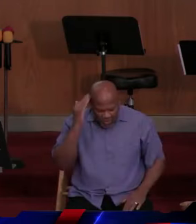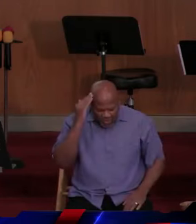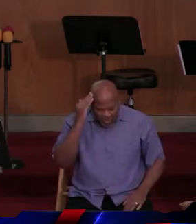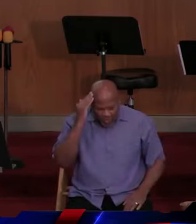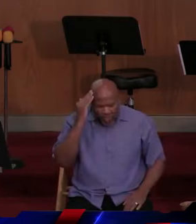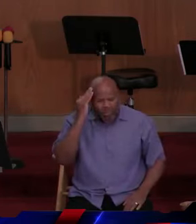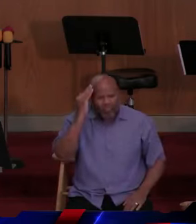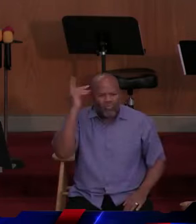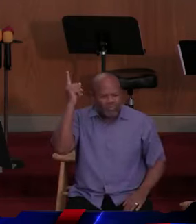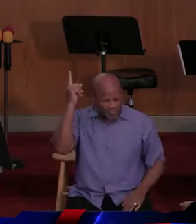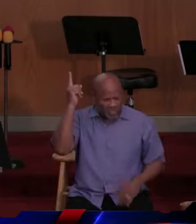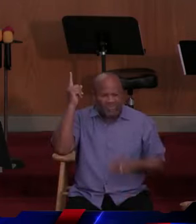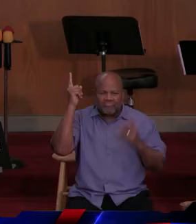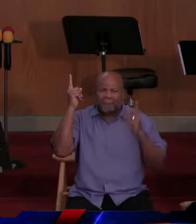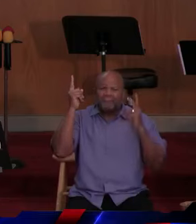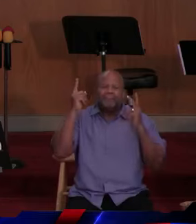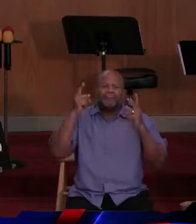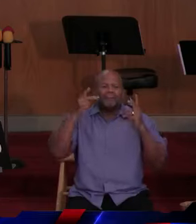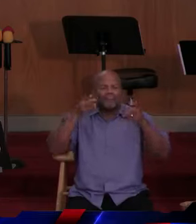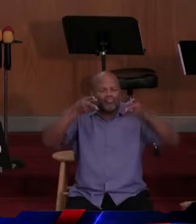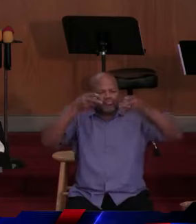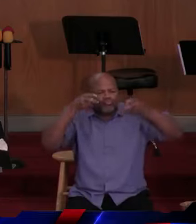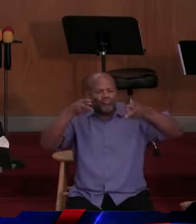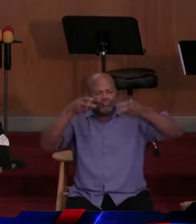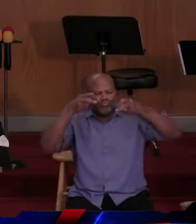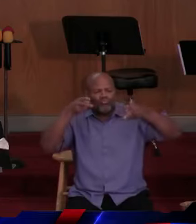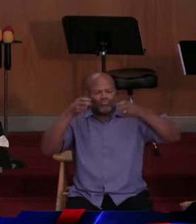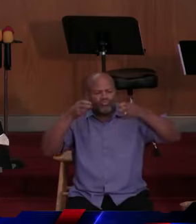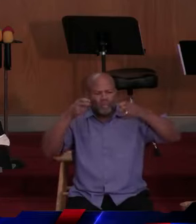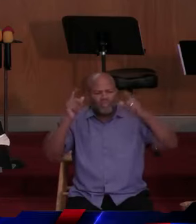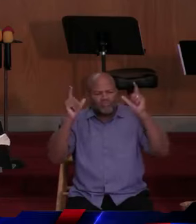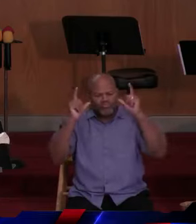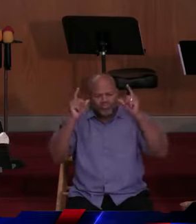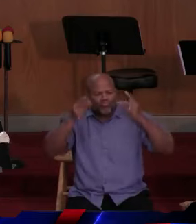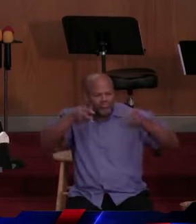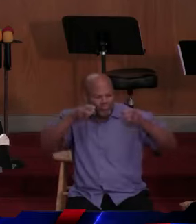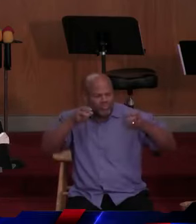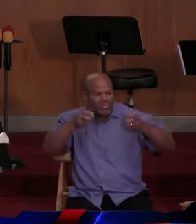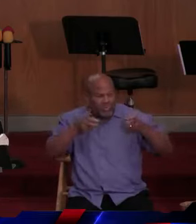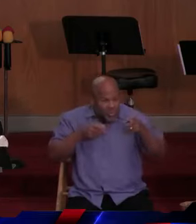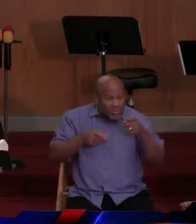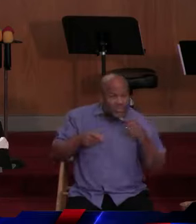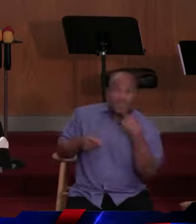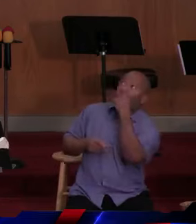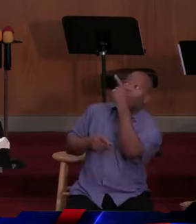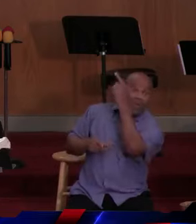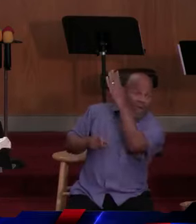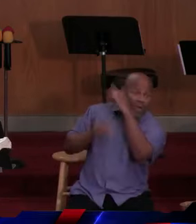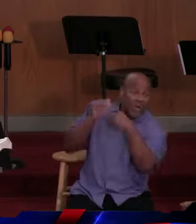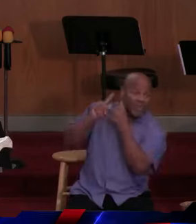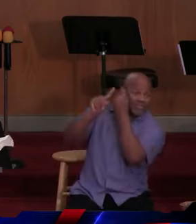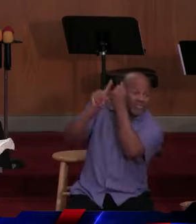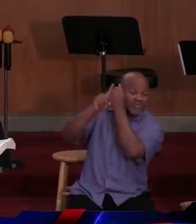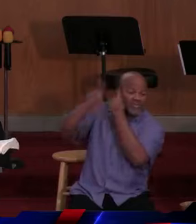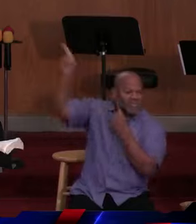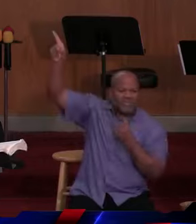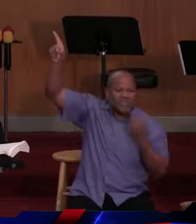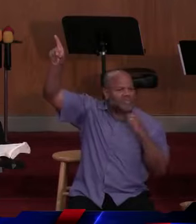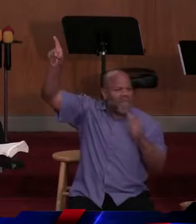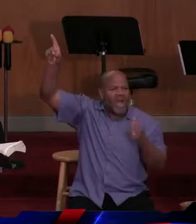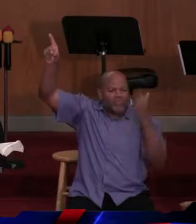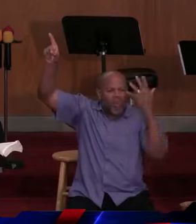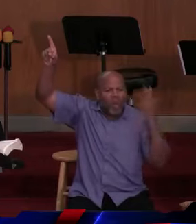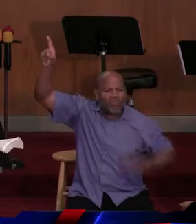to what we tell him about what he already knows. You know, you can't tell God nothing about God that he don't already